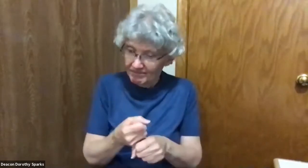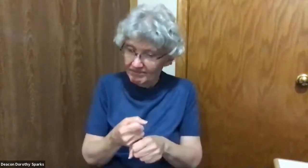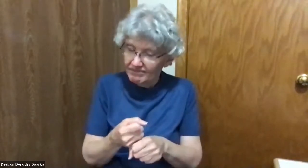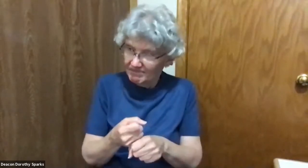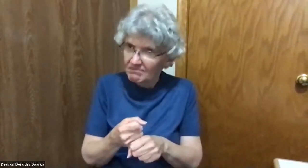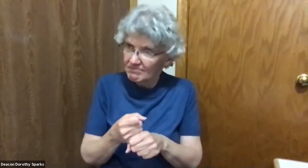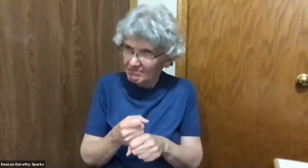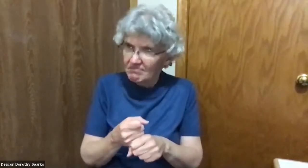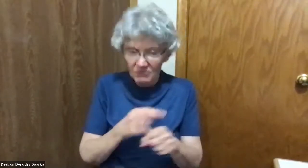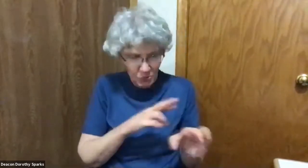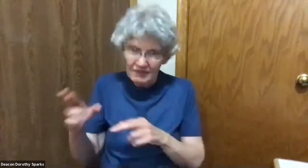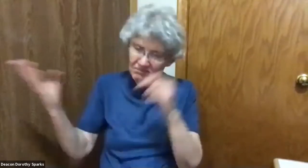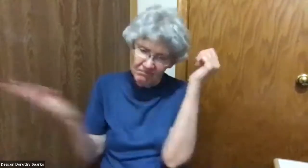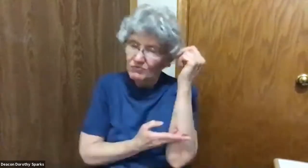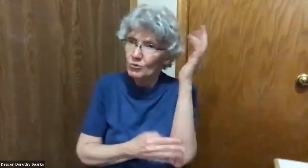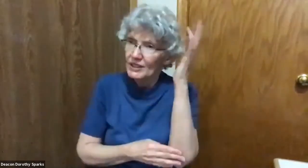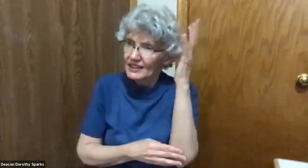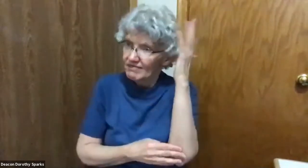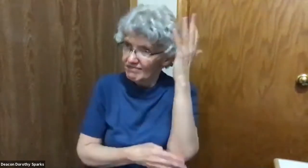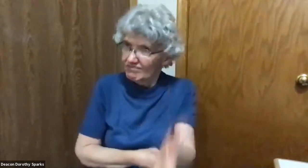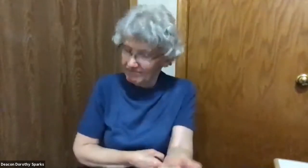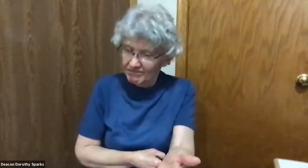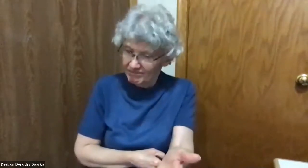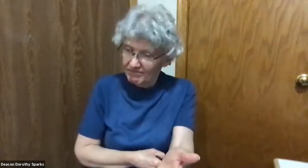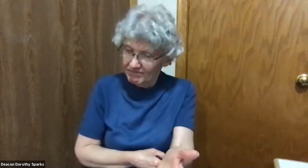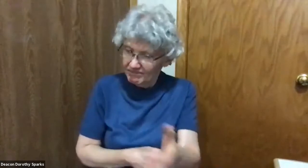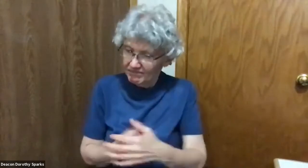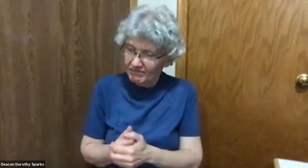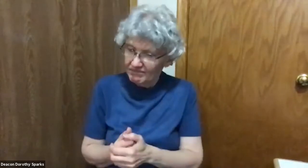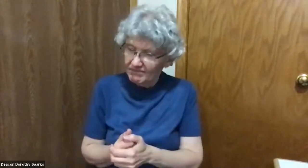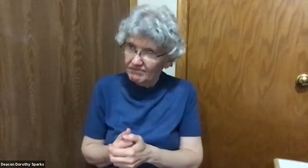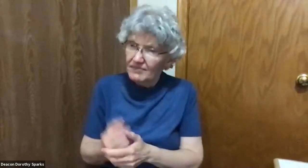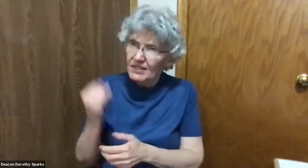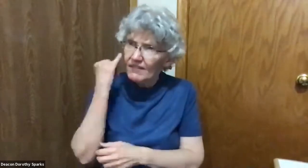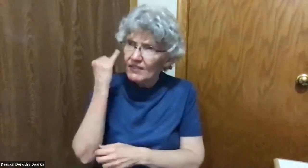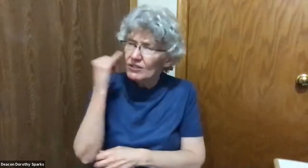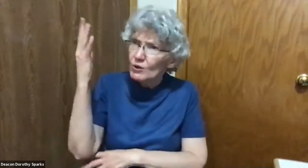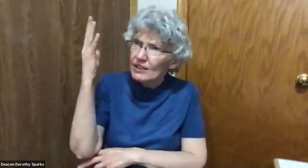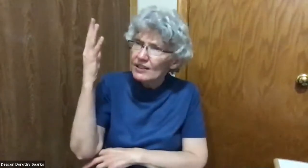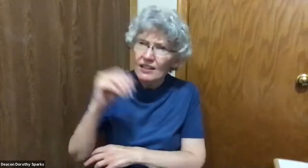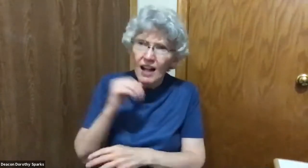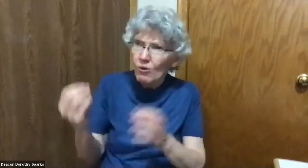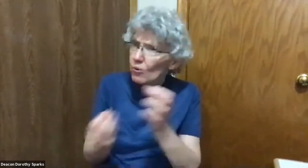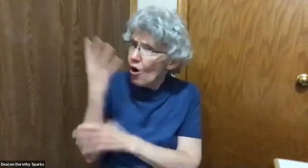An axe is ready to cut the trees down at their roots.